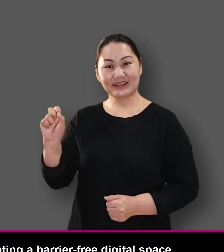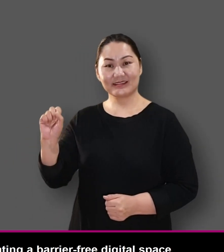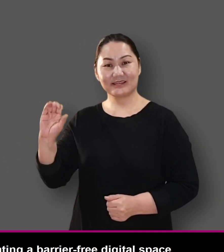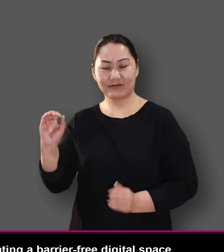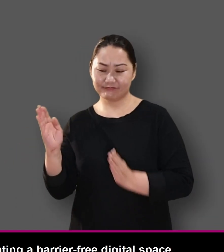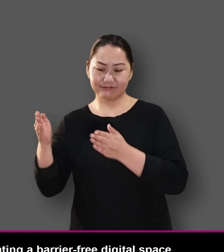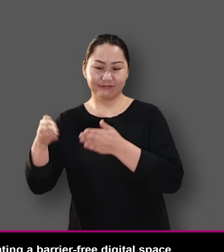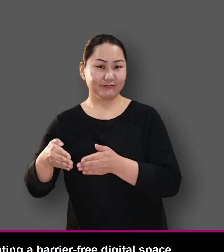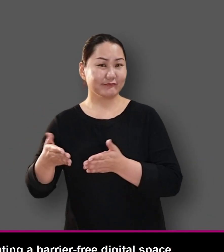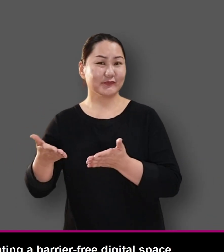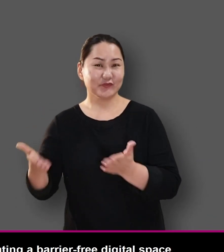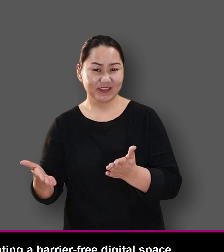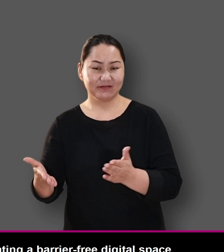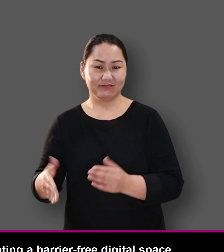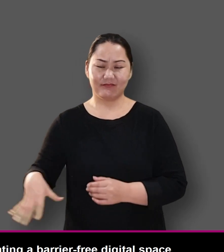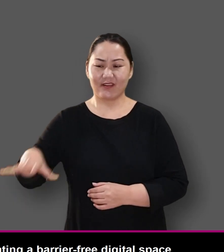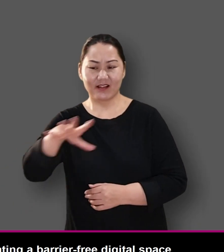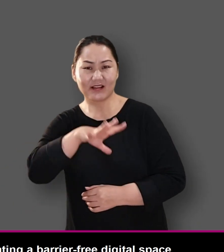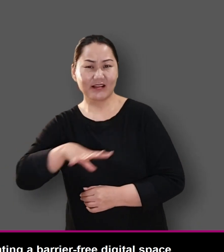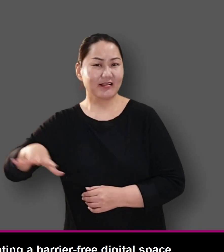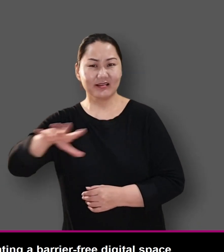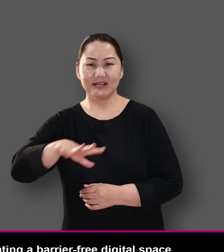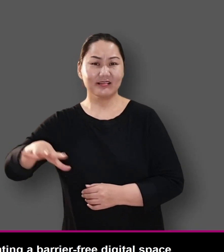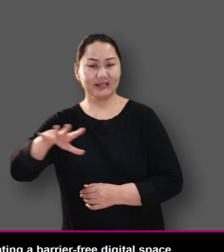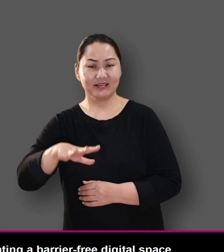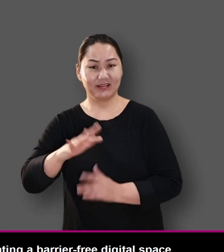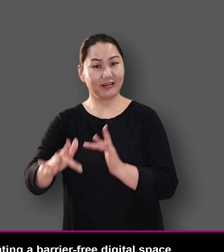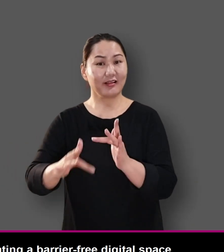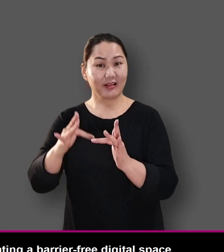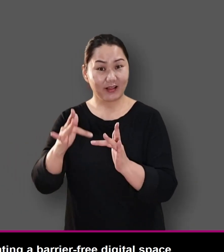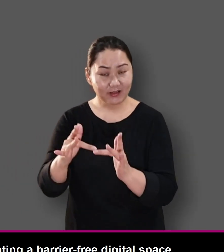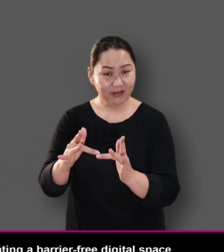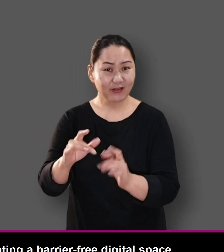We will work towards creating a barrier-free digital space